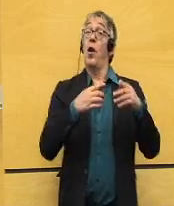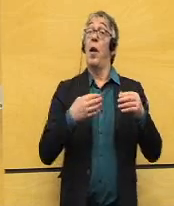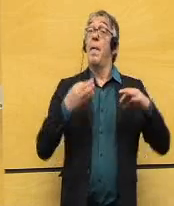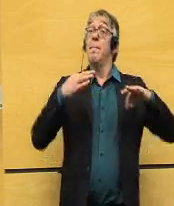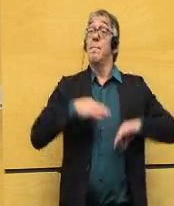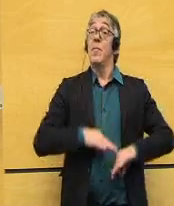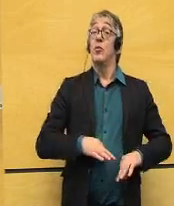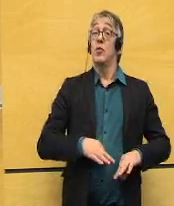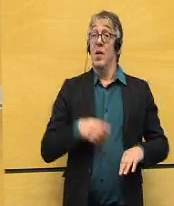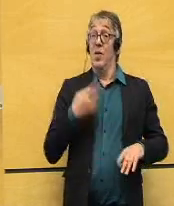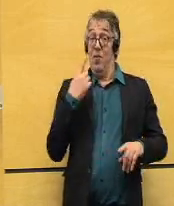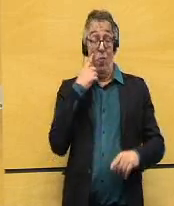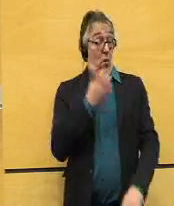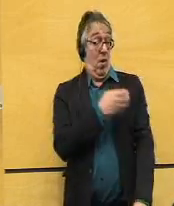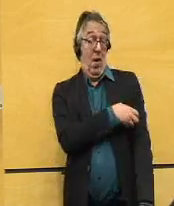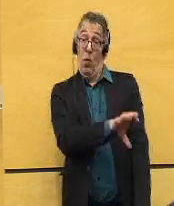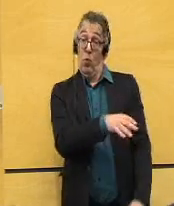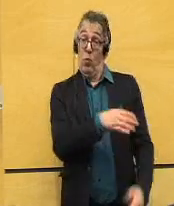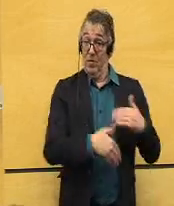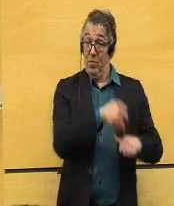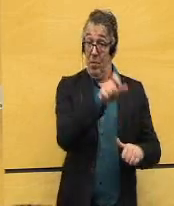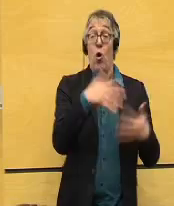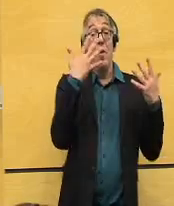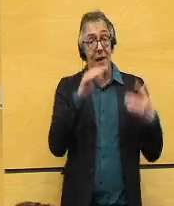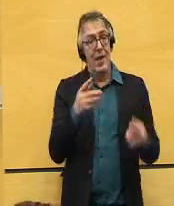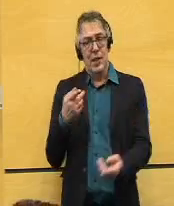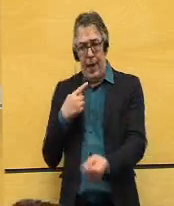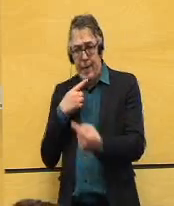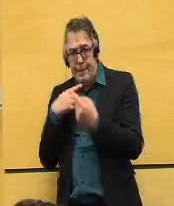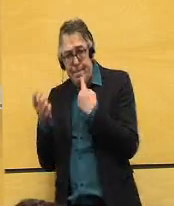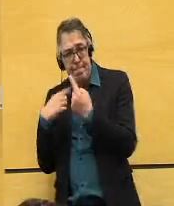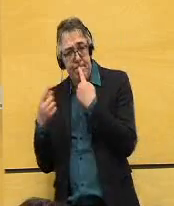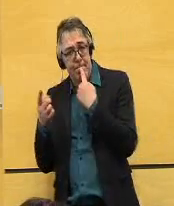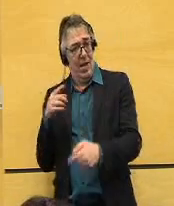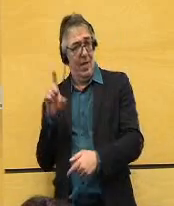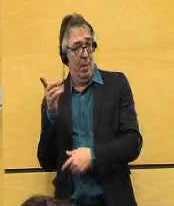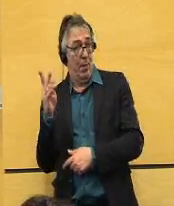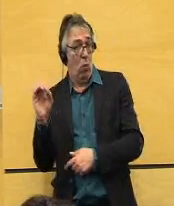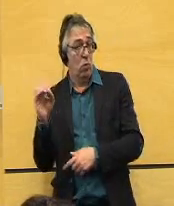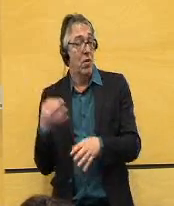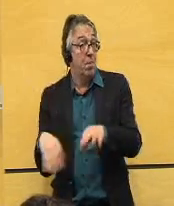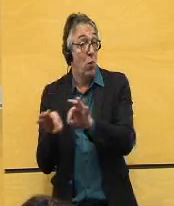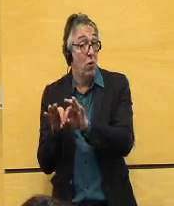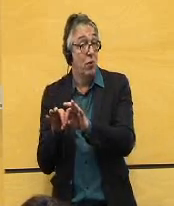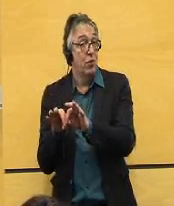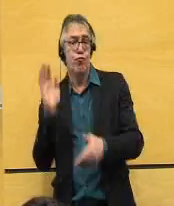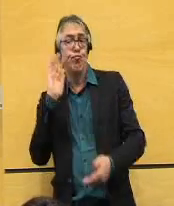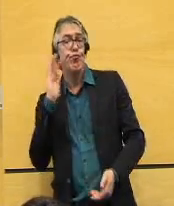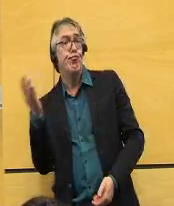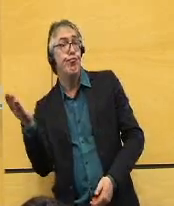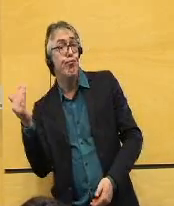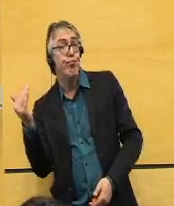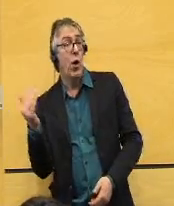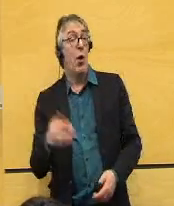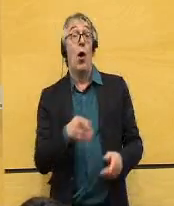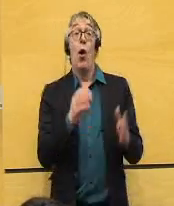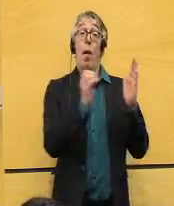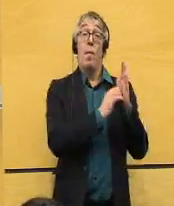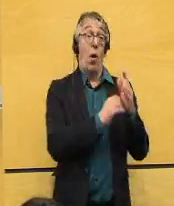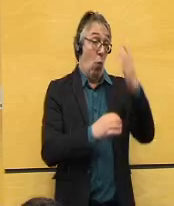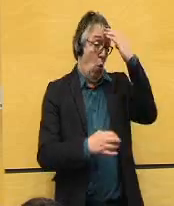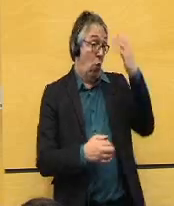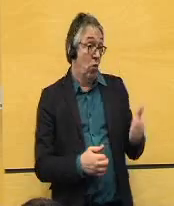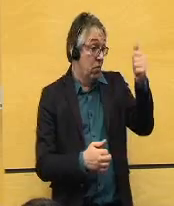importantly, to hear their voices, as well as the Bangkok Metropolitan Administration and other stakeholders to follow up the